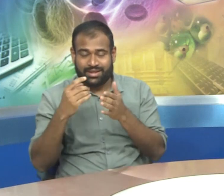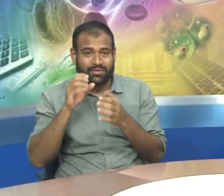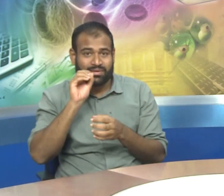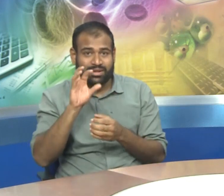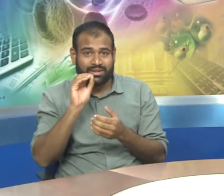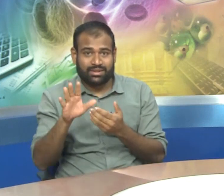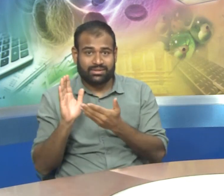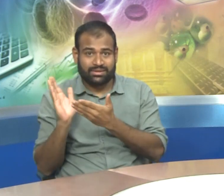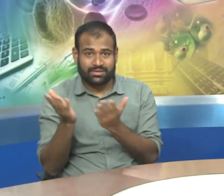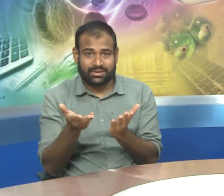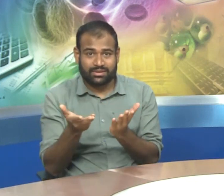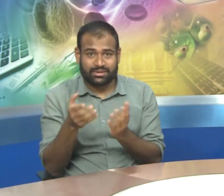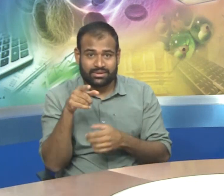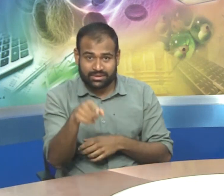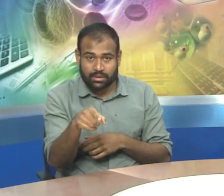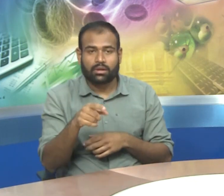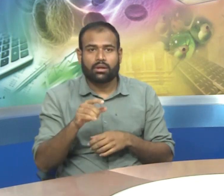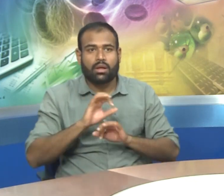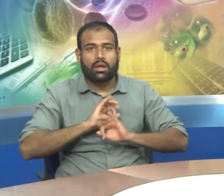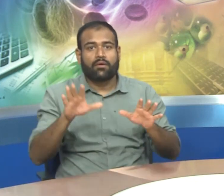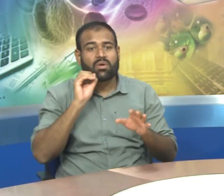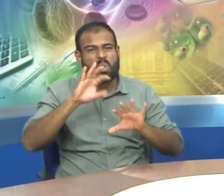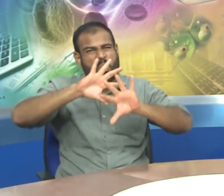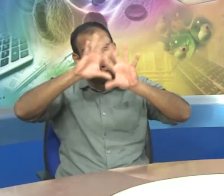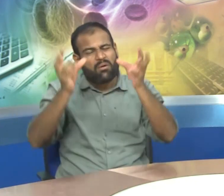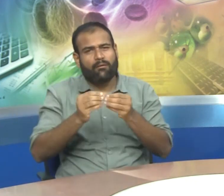And the information service, third point explains it as